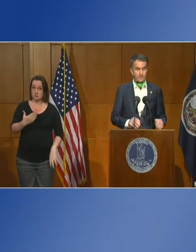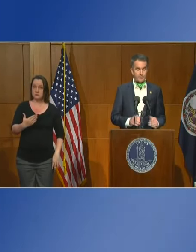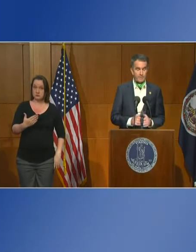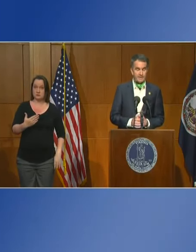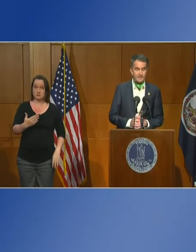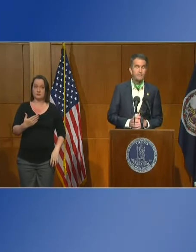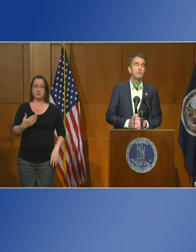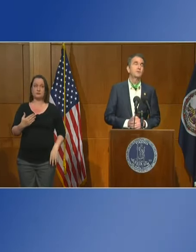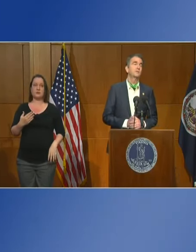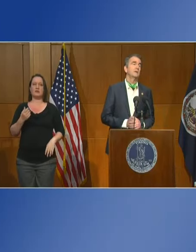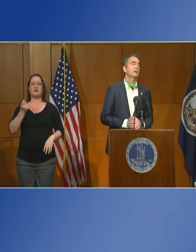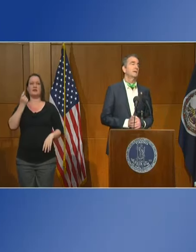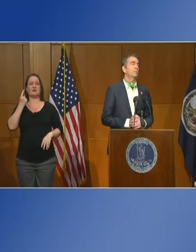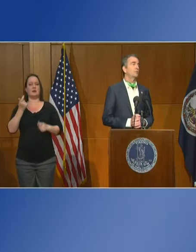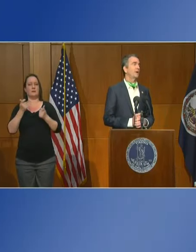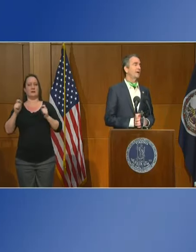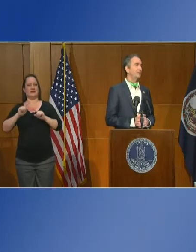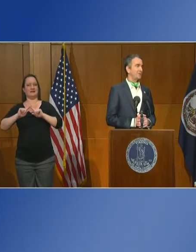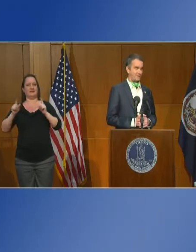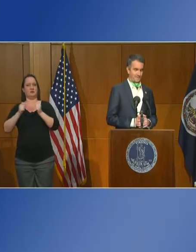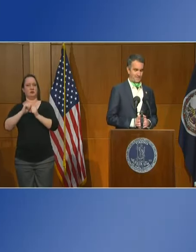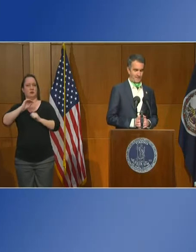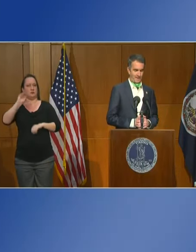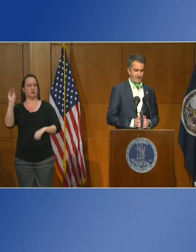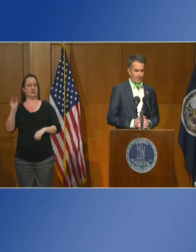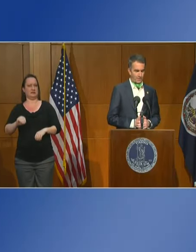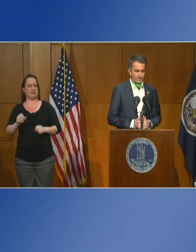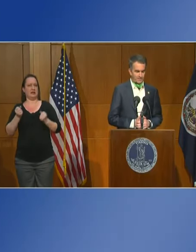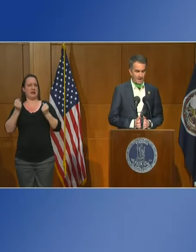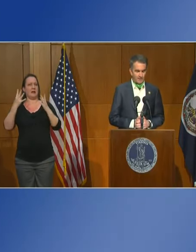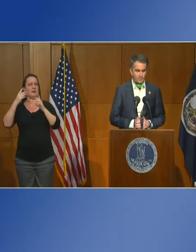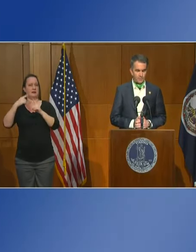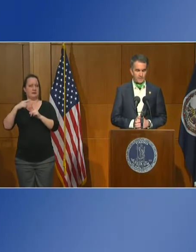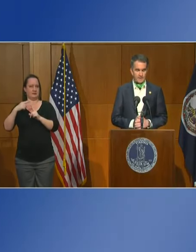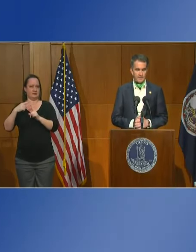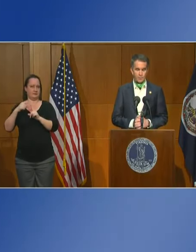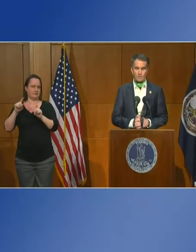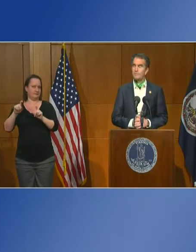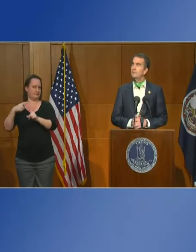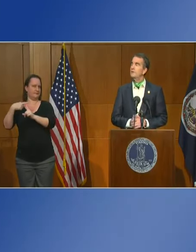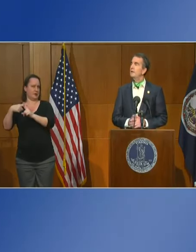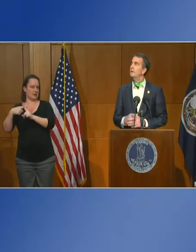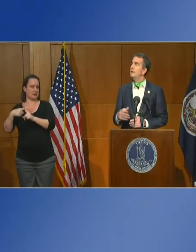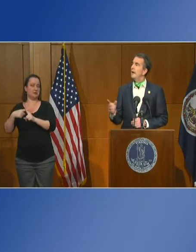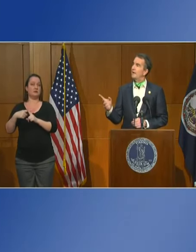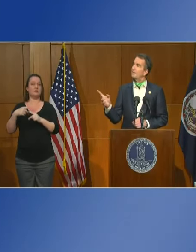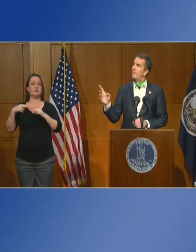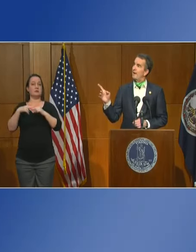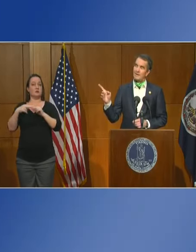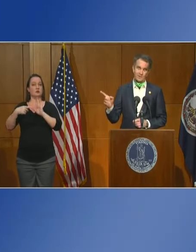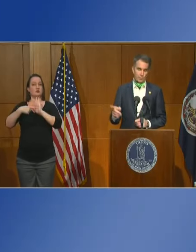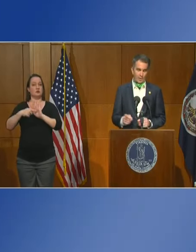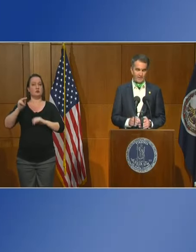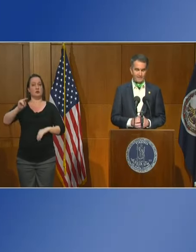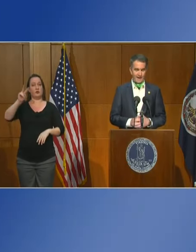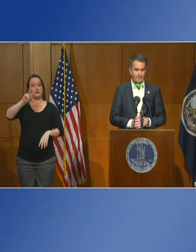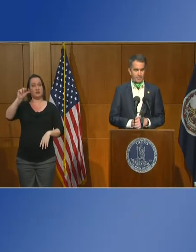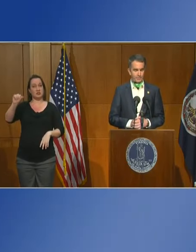But we see big differences in the percentages. On this slide, you'll see Northern Virginia has about